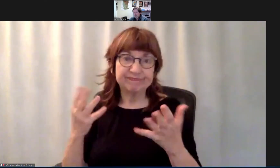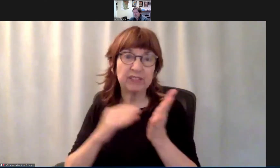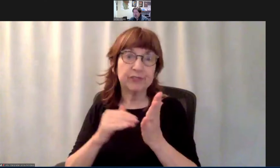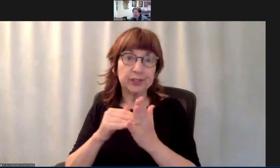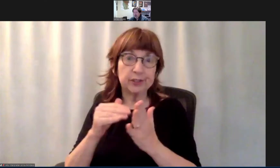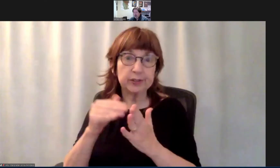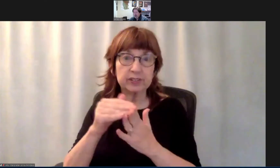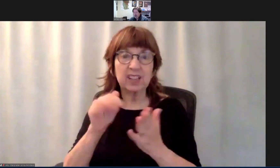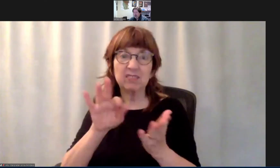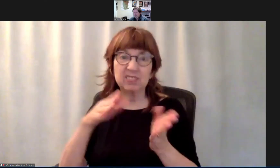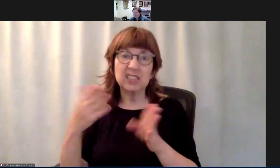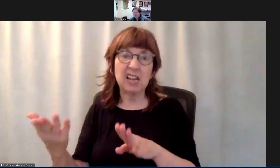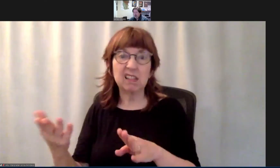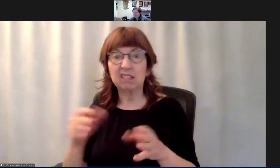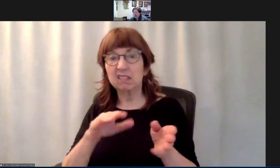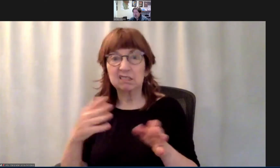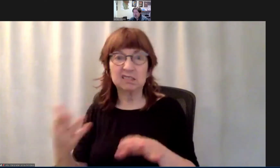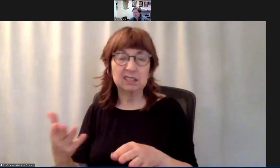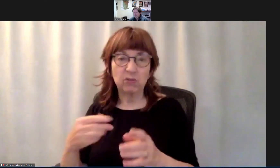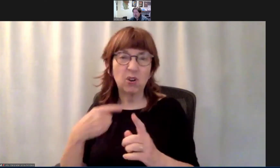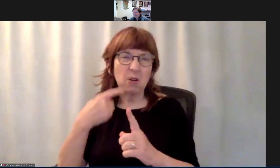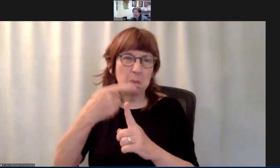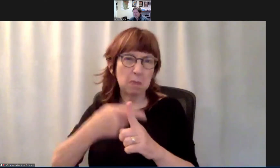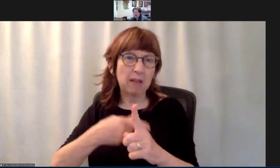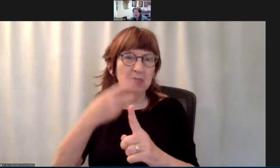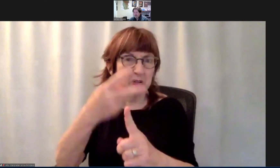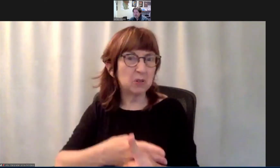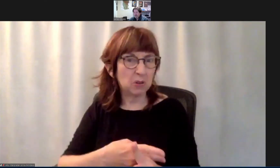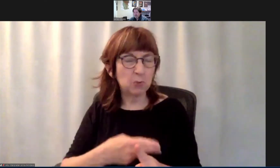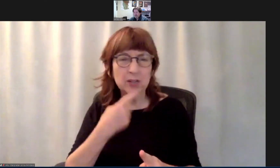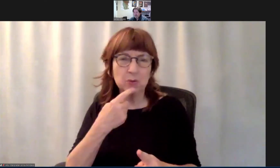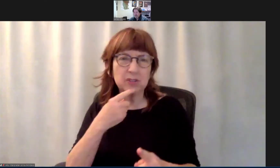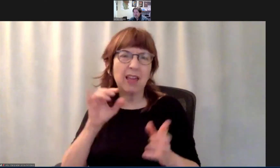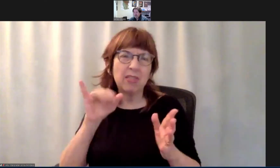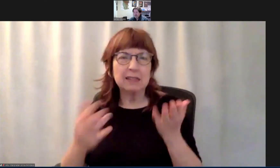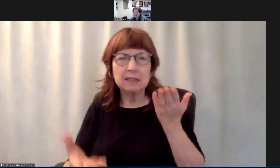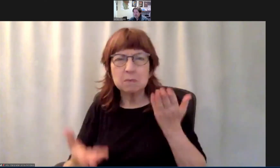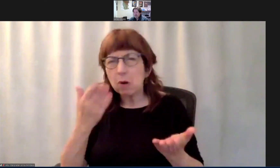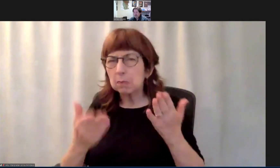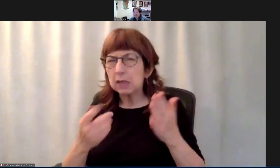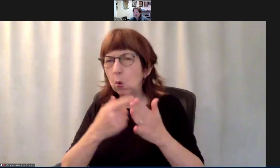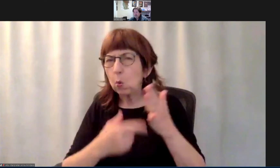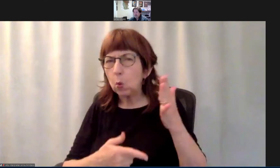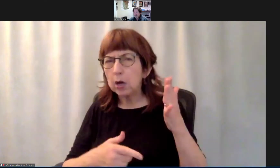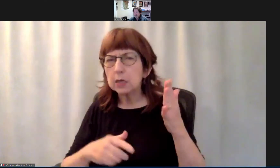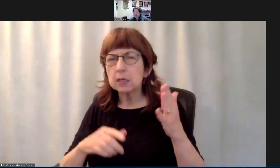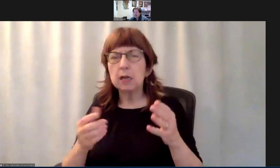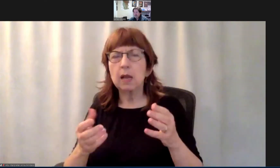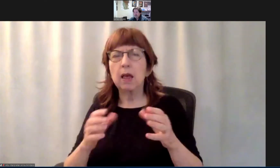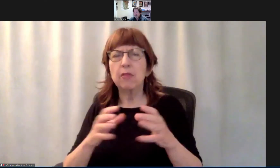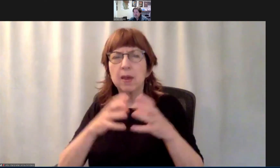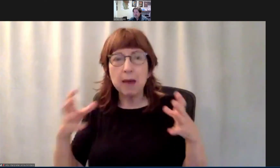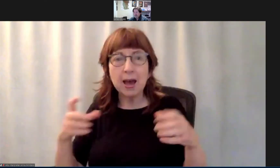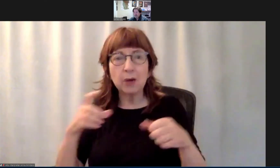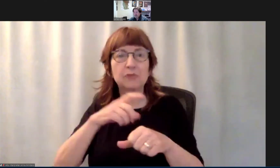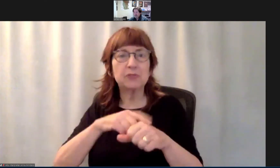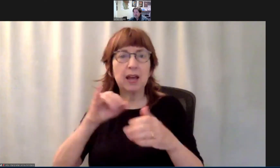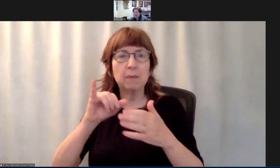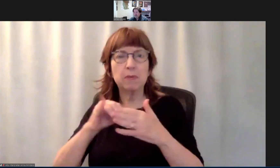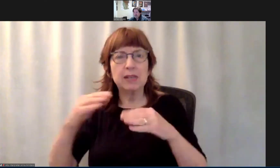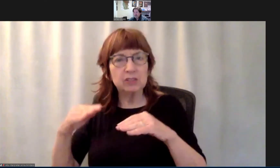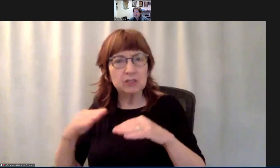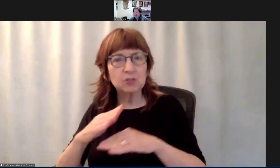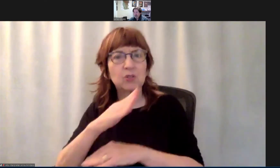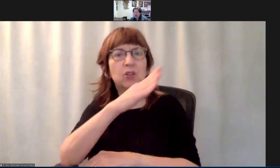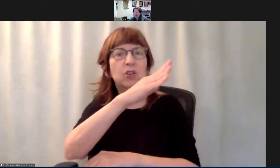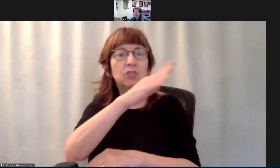frequency of deaths over the next month or two as well? When you say that's probably what the surge, the amount of time the surge might continue?